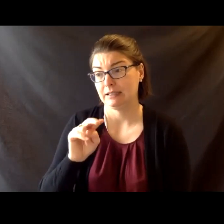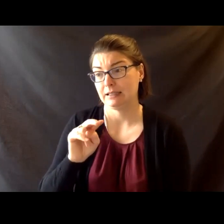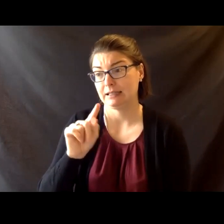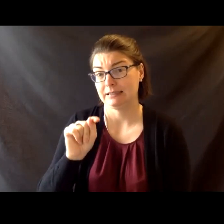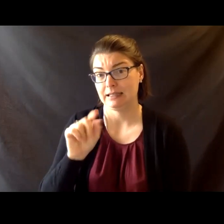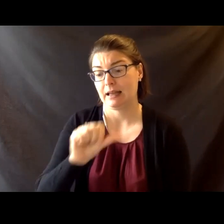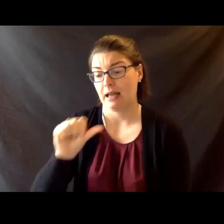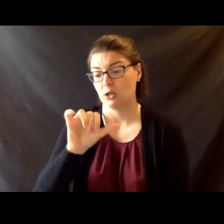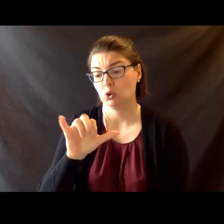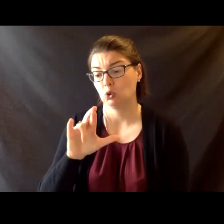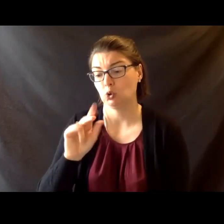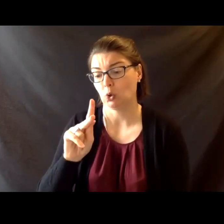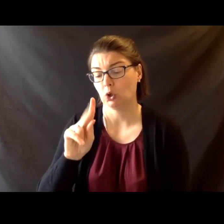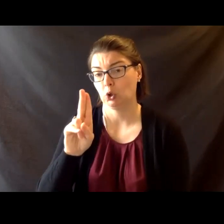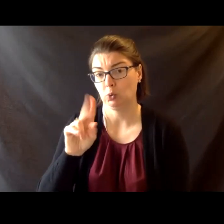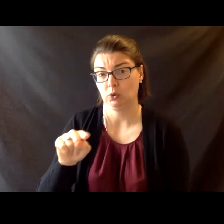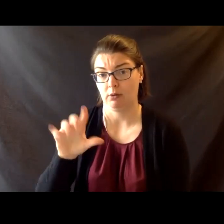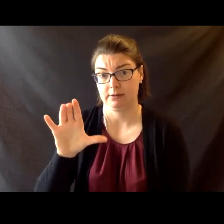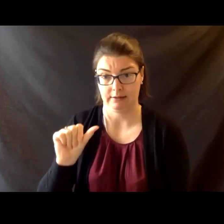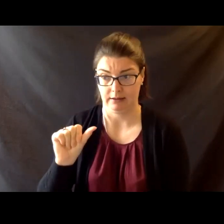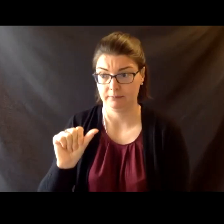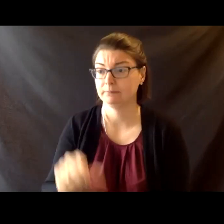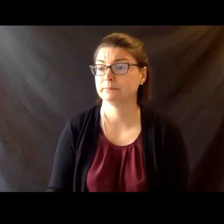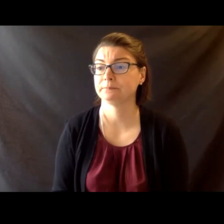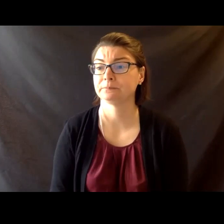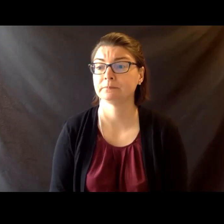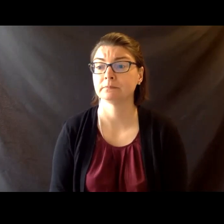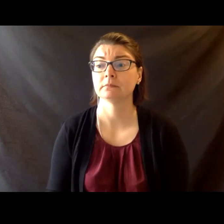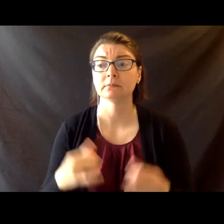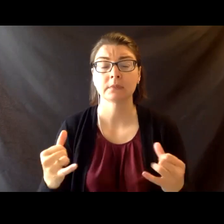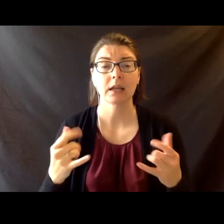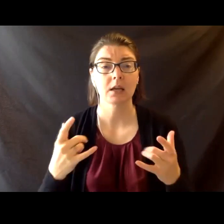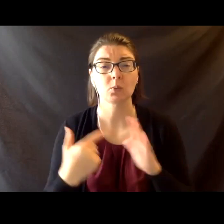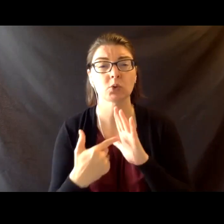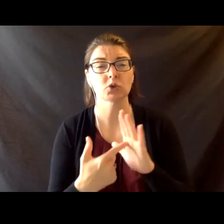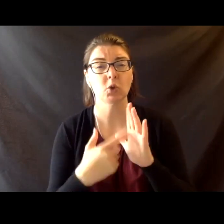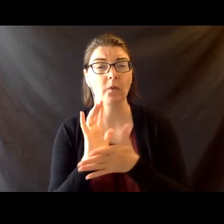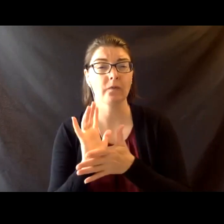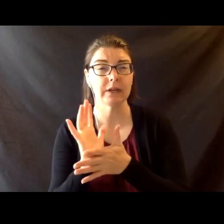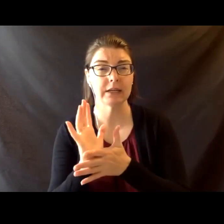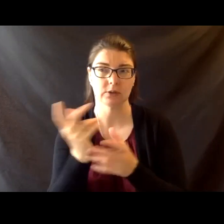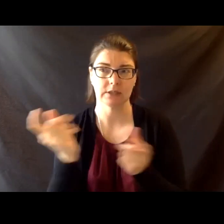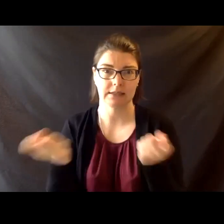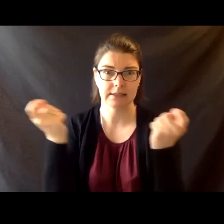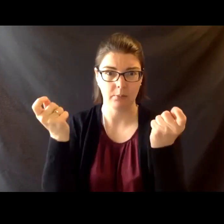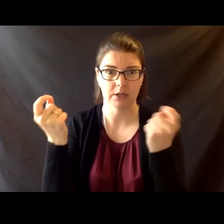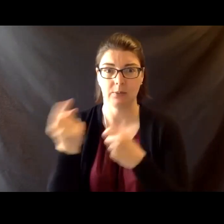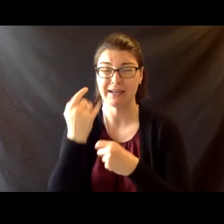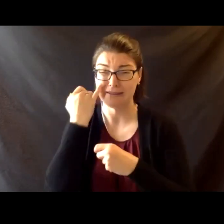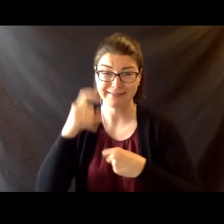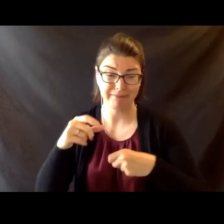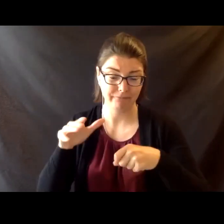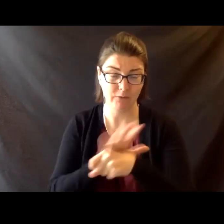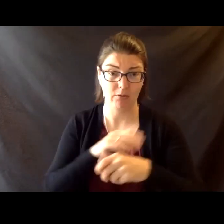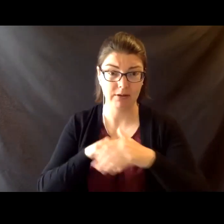yuevent@yorku.ca. Throughout today's event, there will be several videos showcasing honorees. If anyone is in need of a fully accessible version of